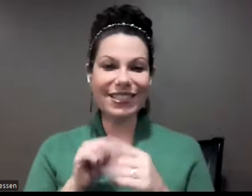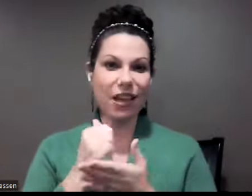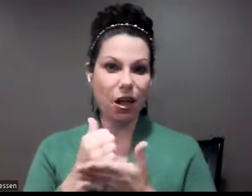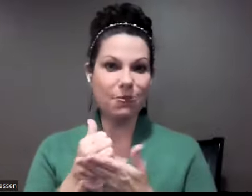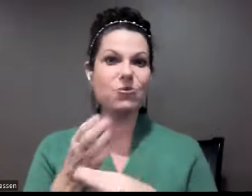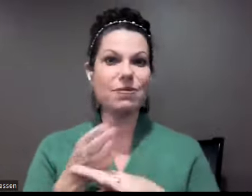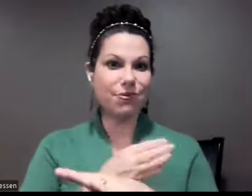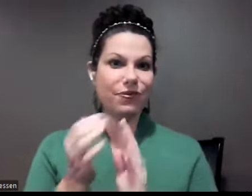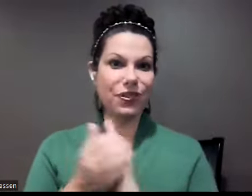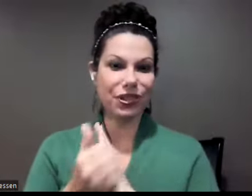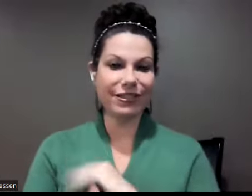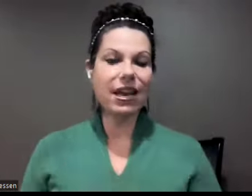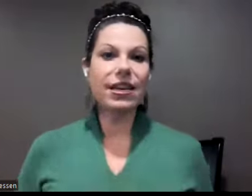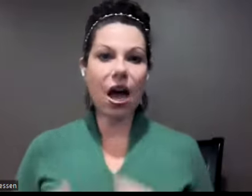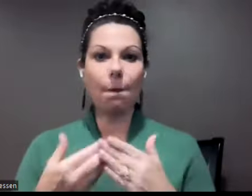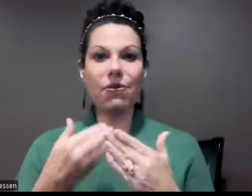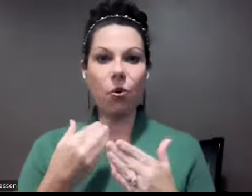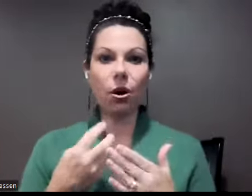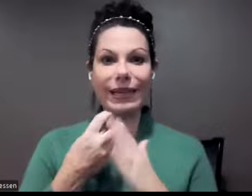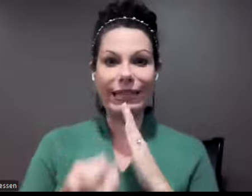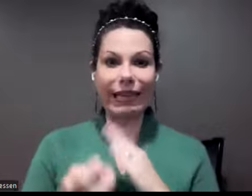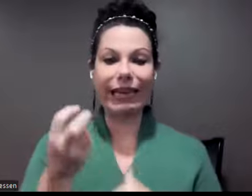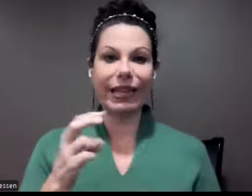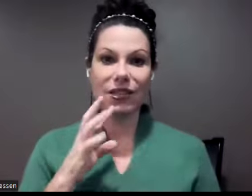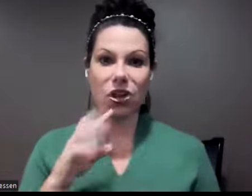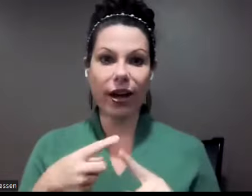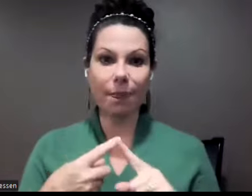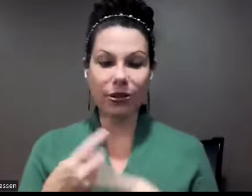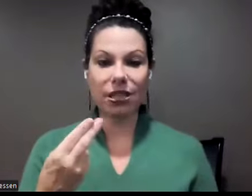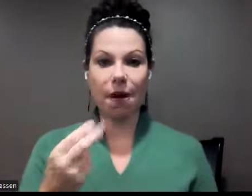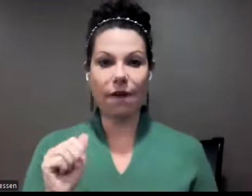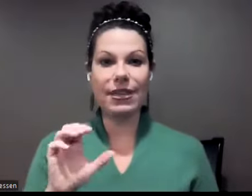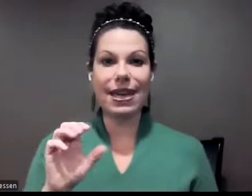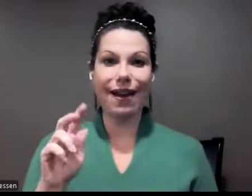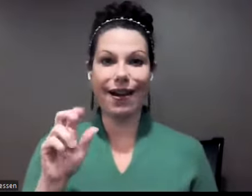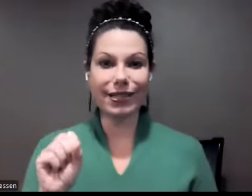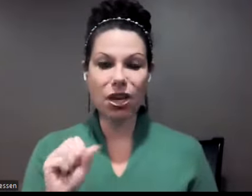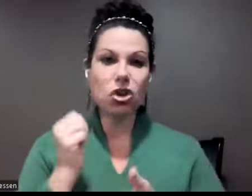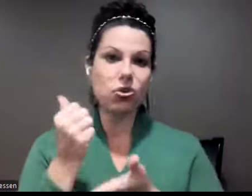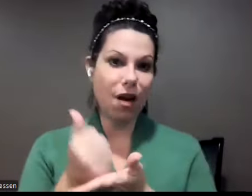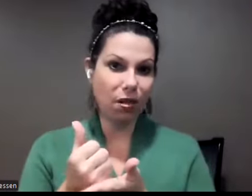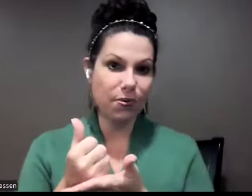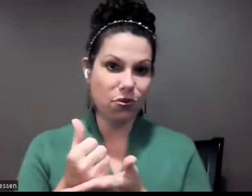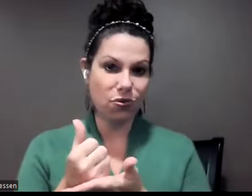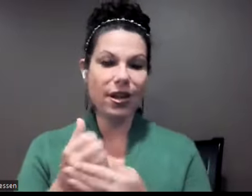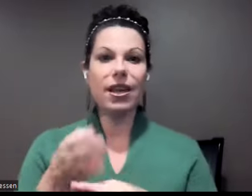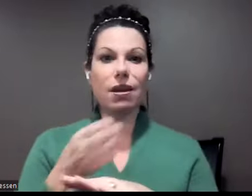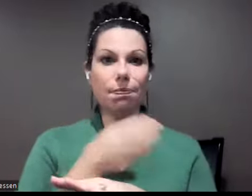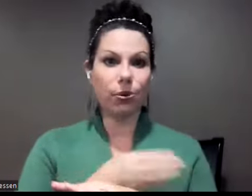to help you improve your skills. Now, before we dig in, let's talk about some of the hacks to help you improve